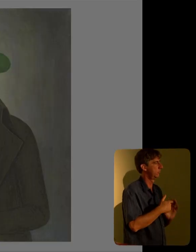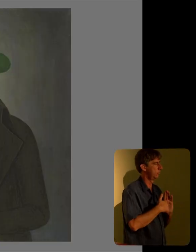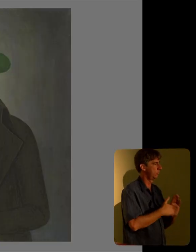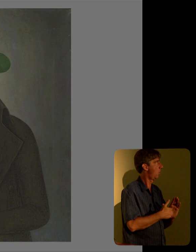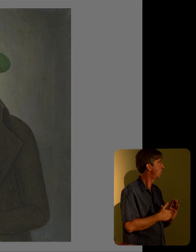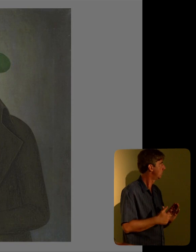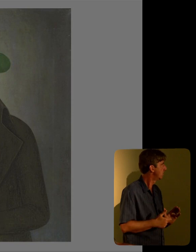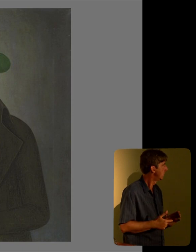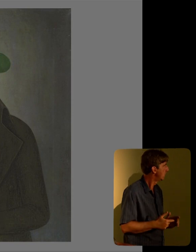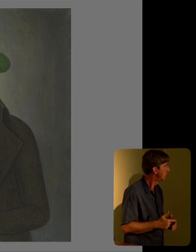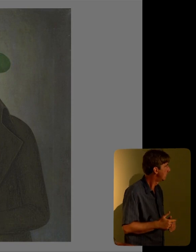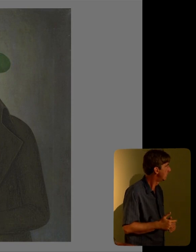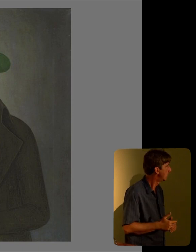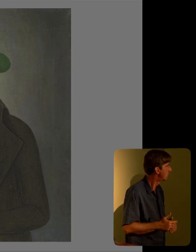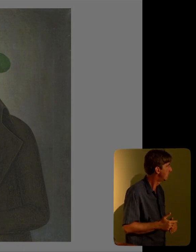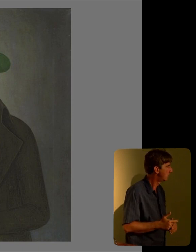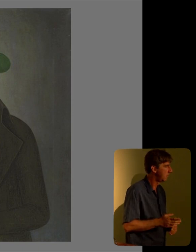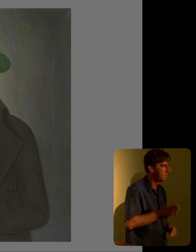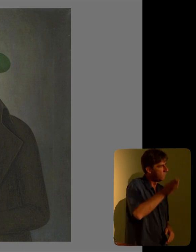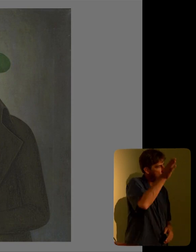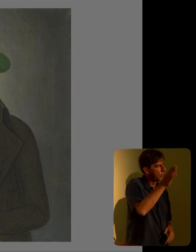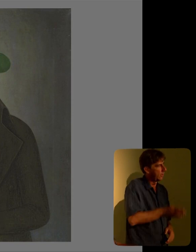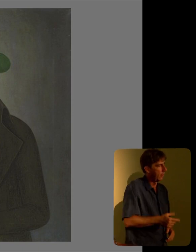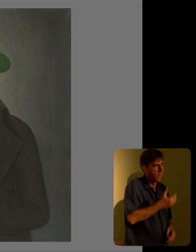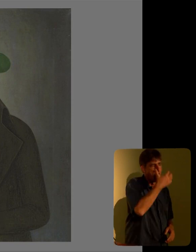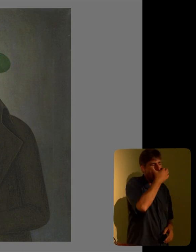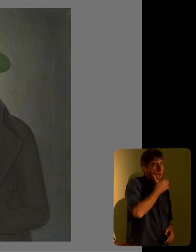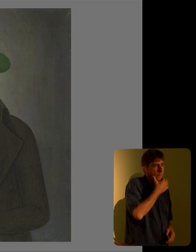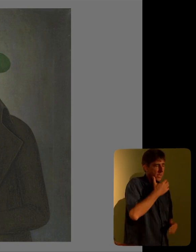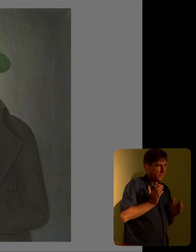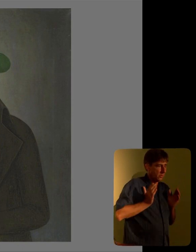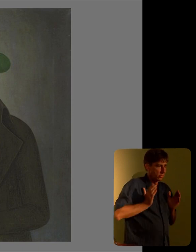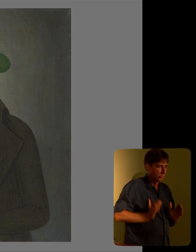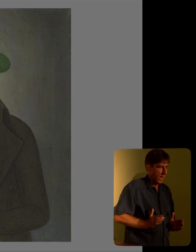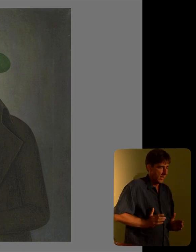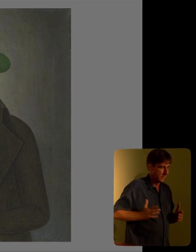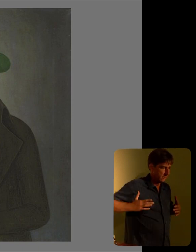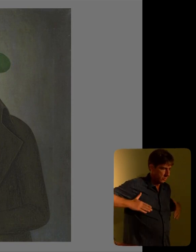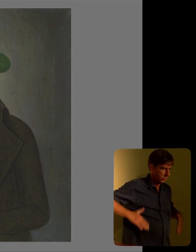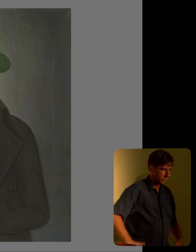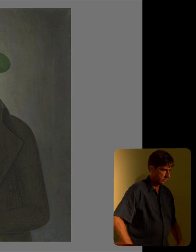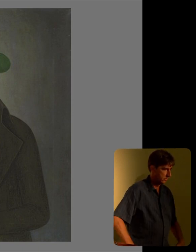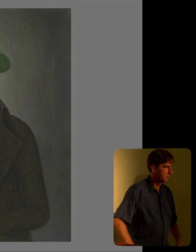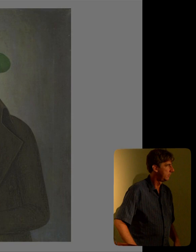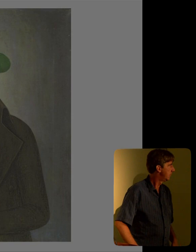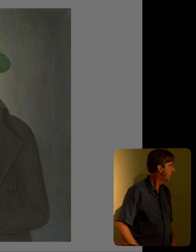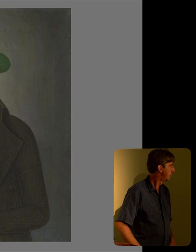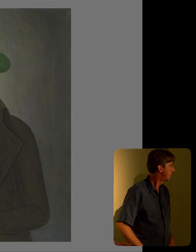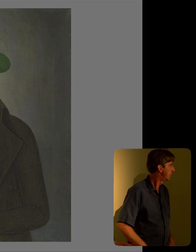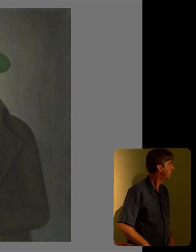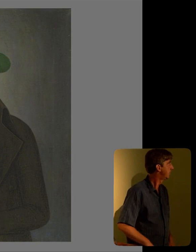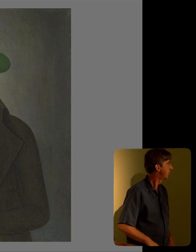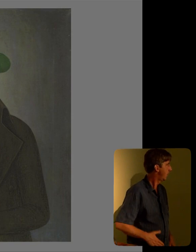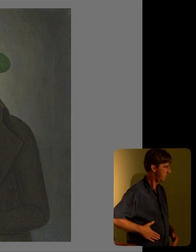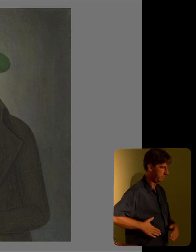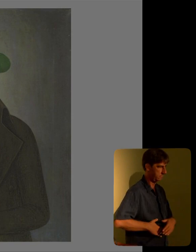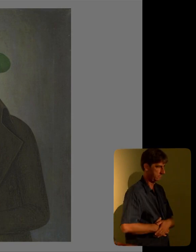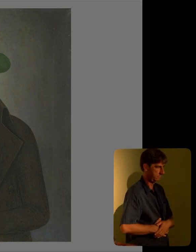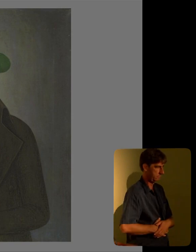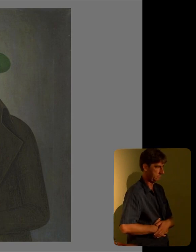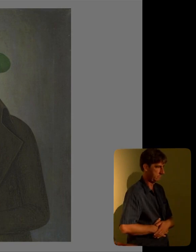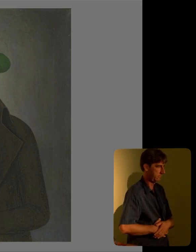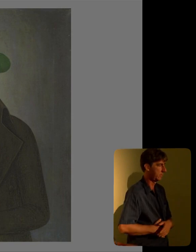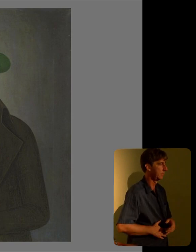vertical alignment of the face, the chest, and when shown the hand. John Bourne must have had a